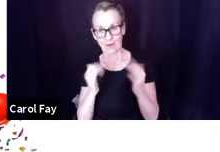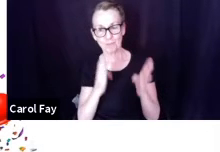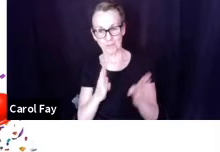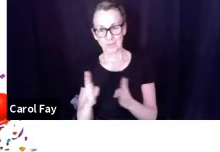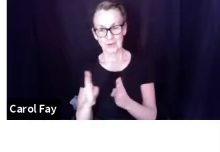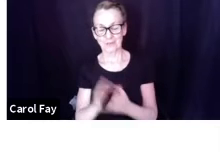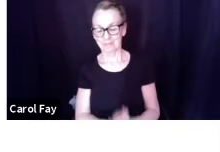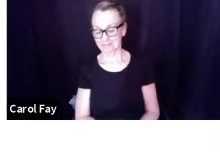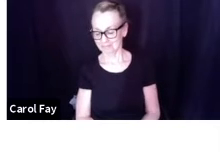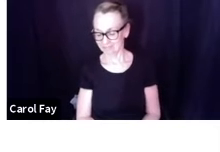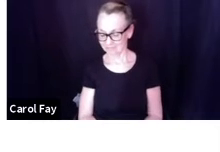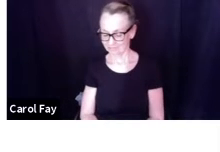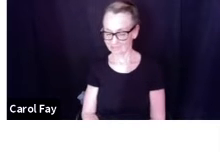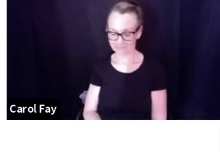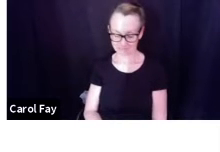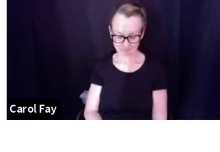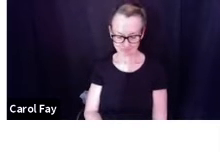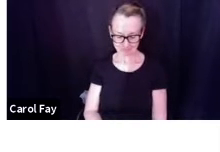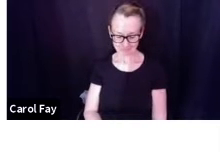Next slide.